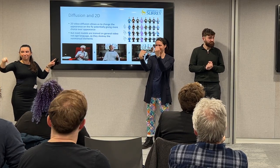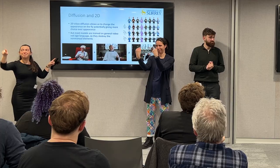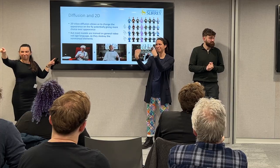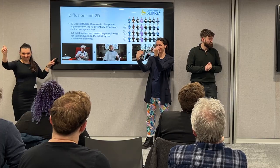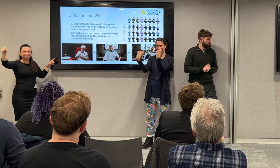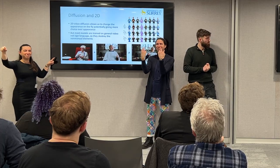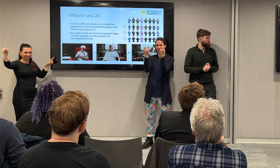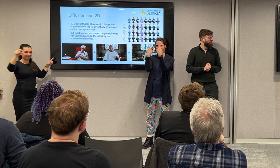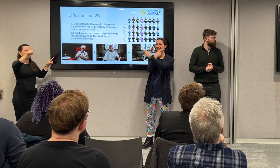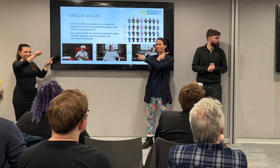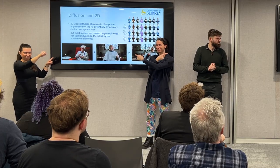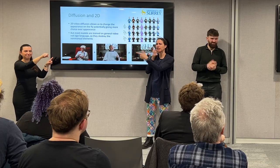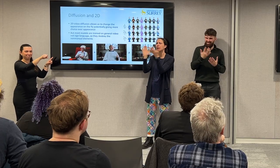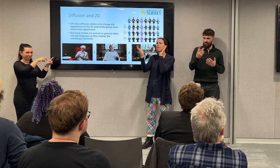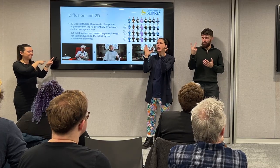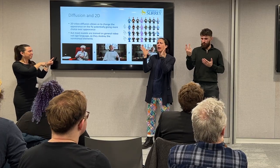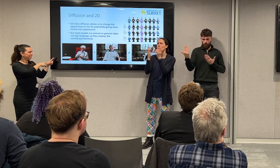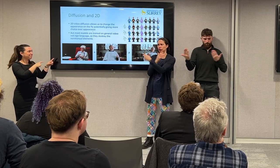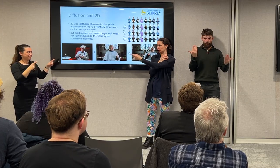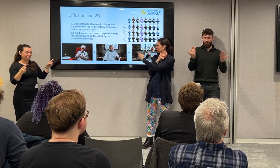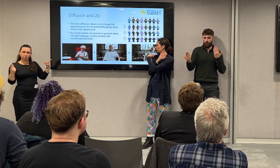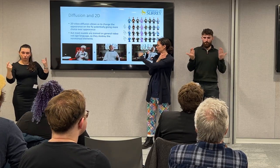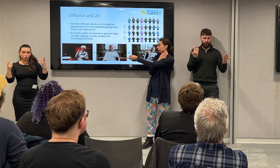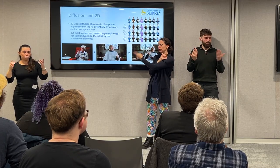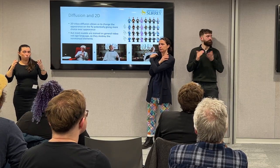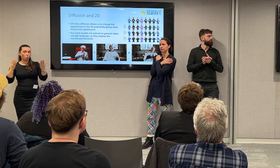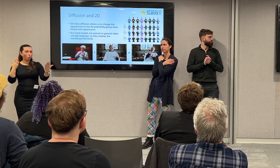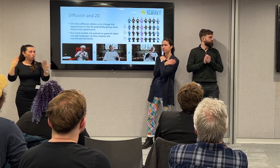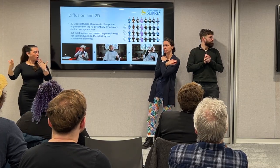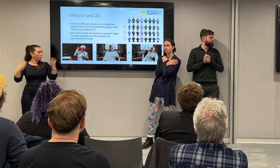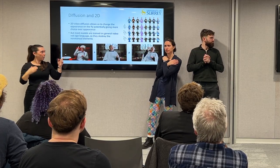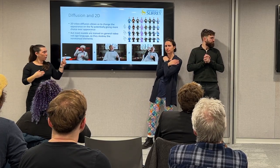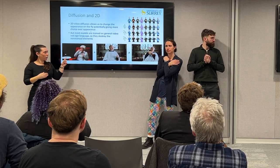Okay, and compare the two, right? So